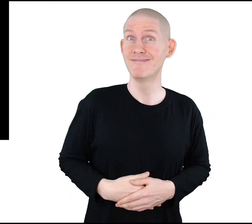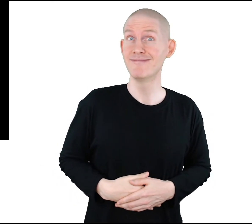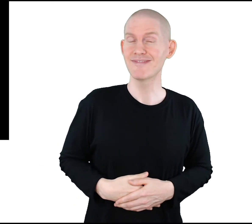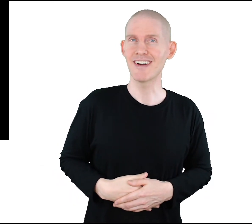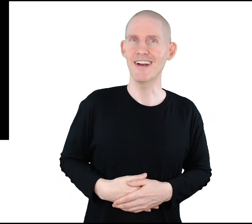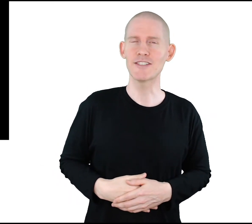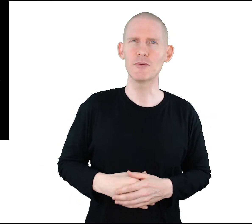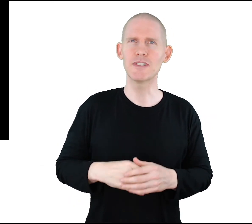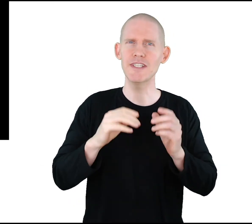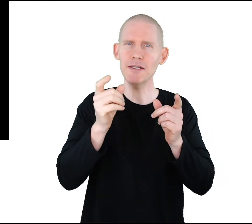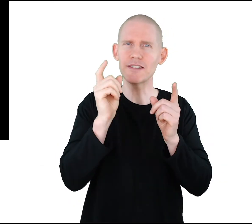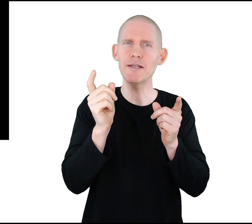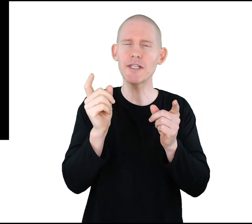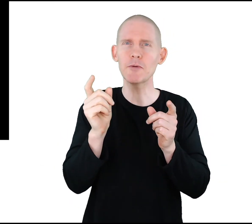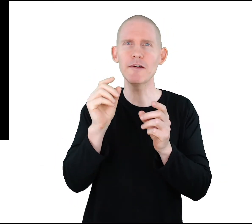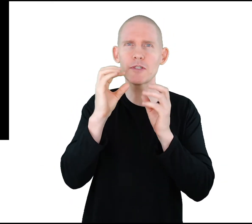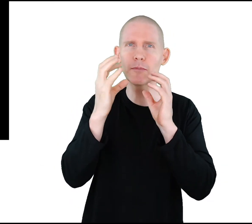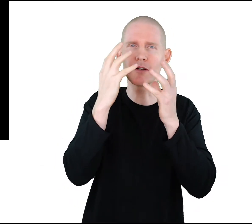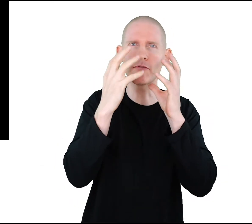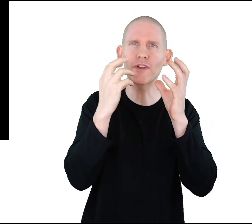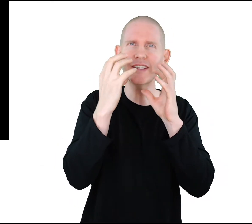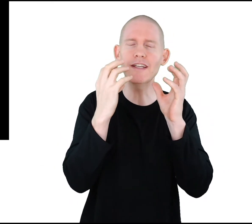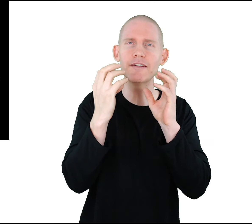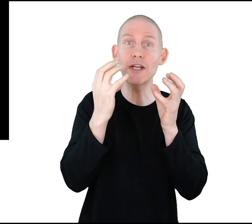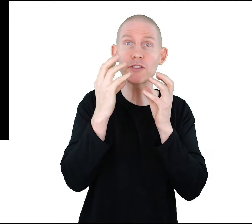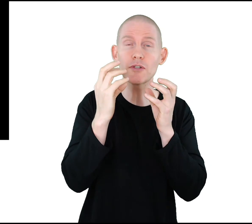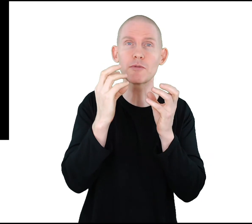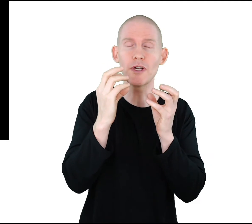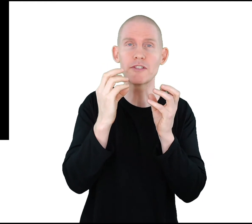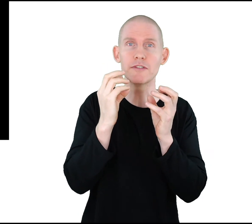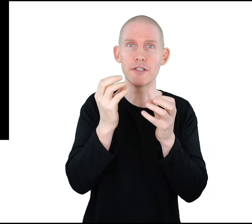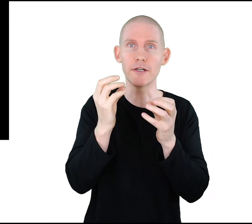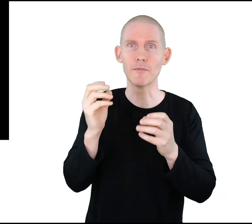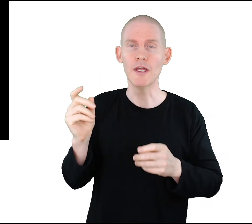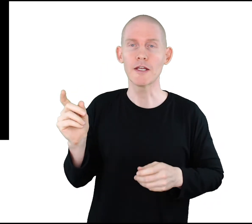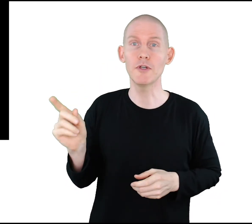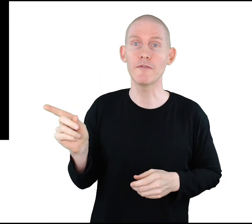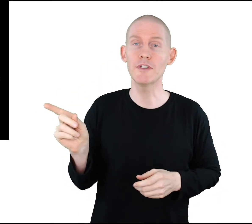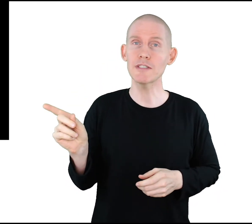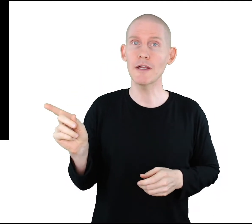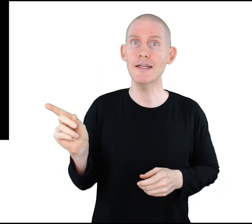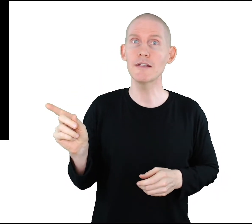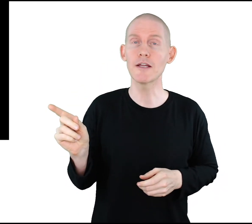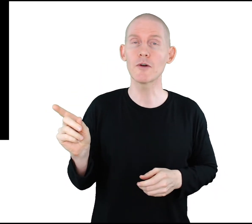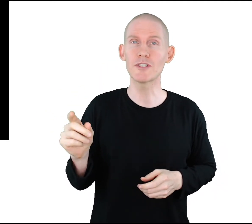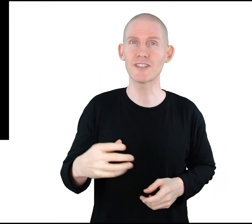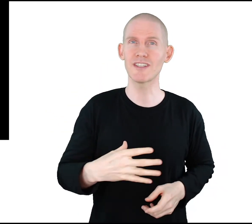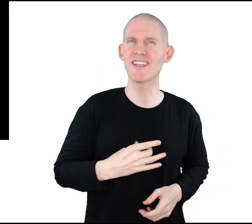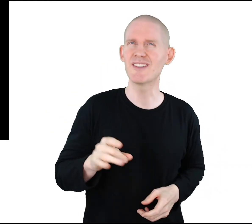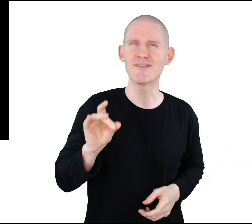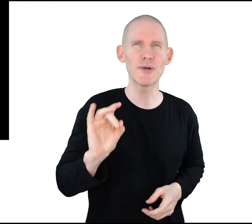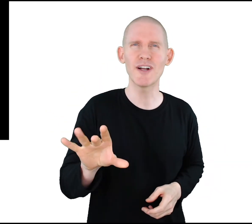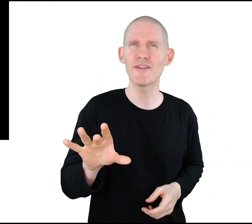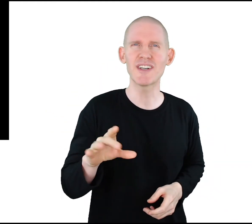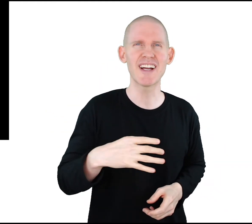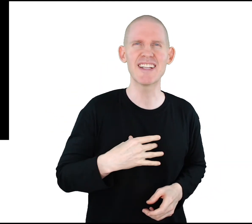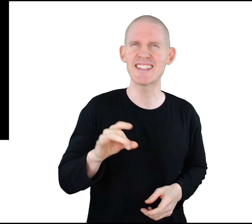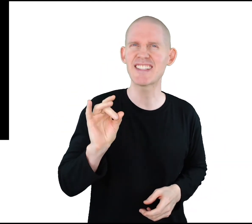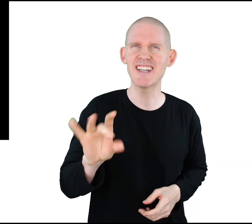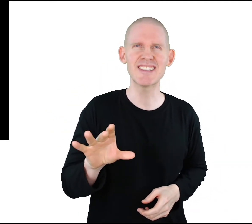All right, so we see it seems like we have some conflicting facial expressions here because we have dislike in there, which is like, put it out there, kind of disgust,